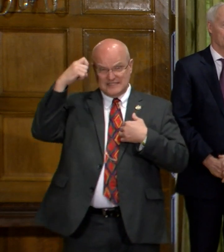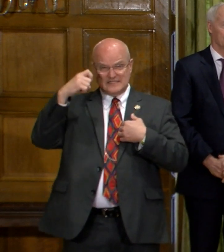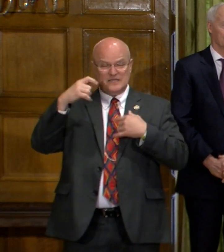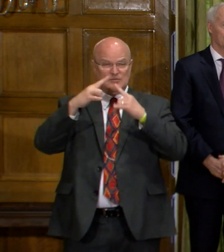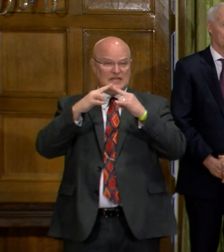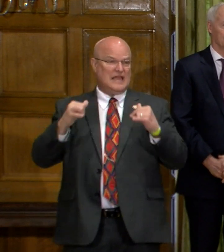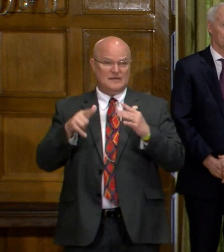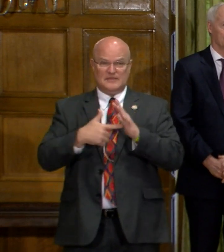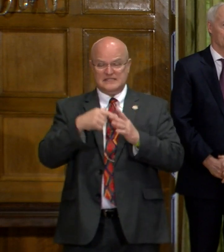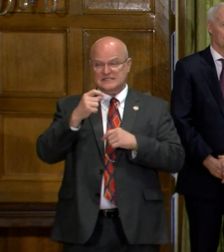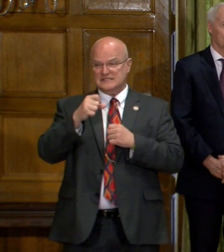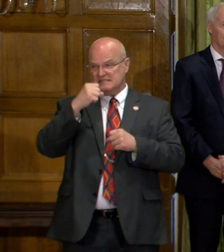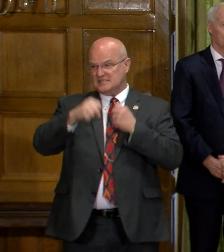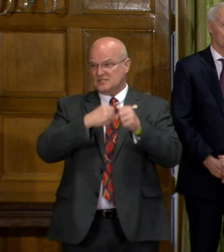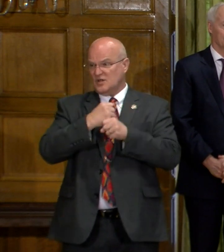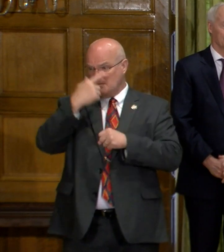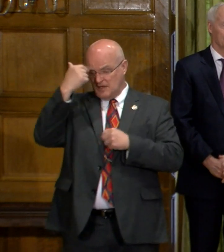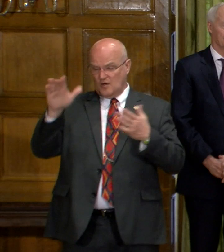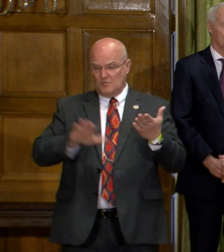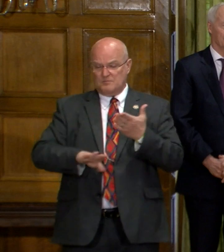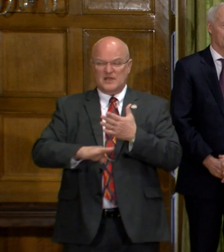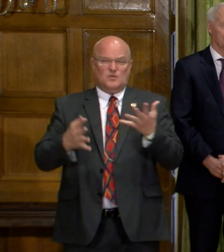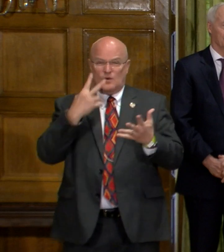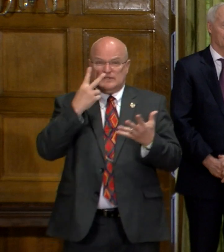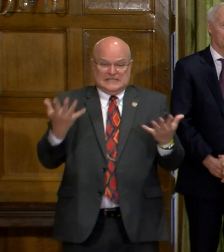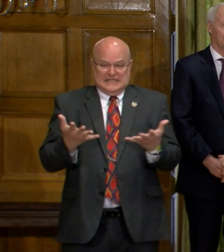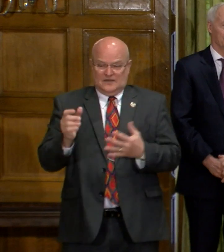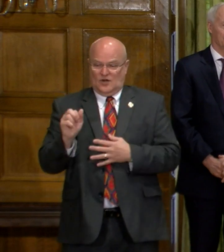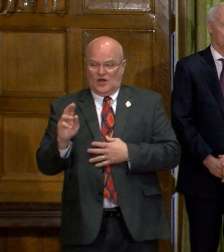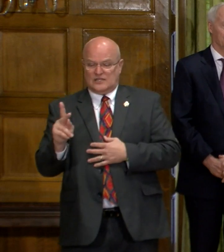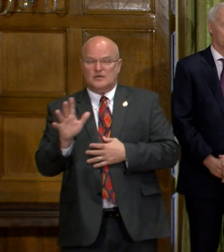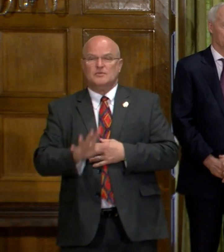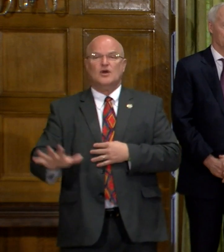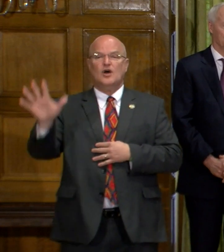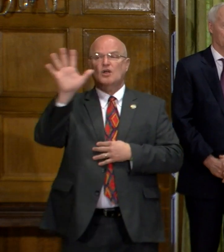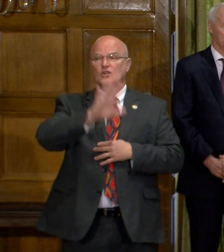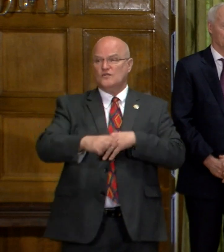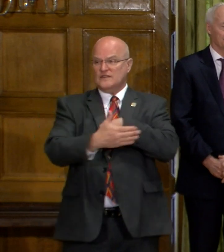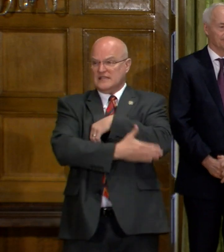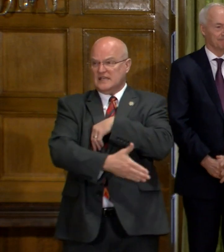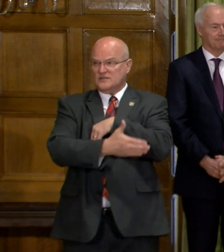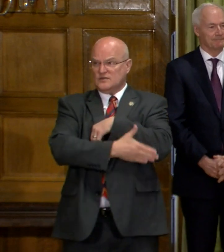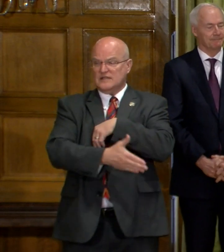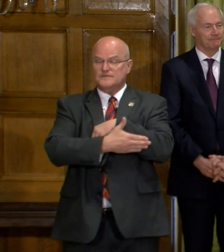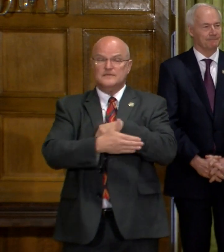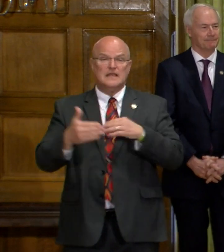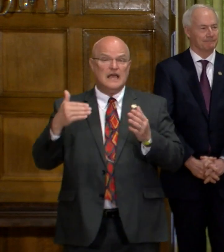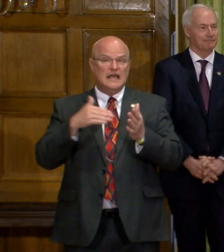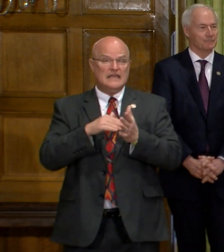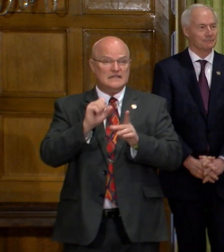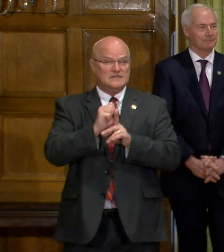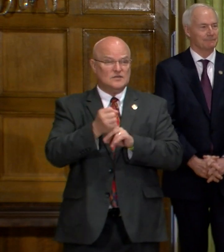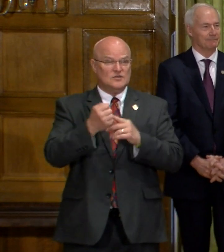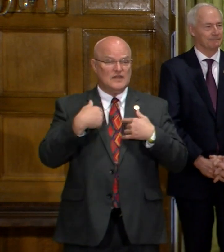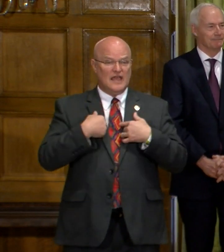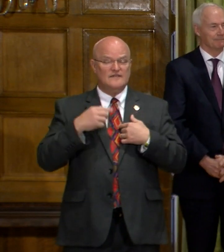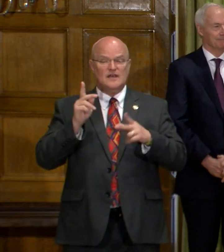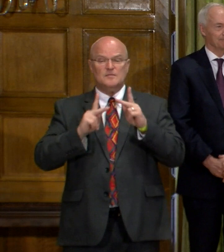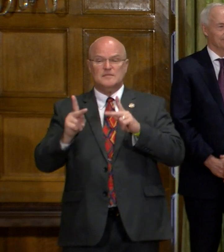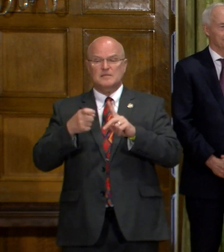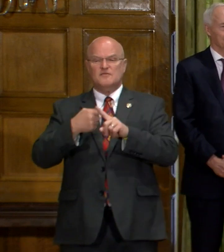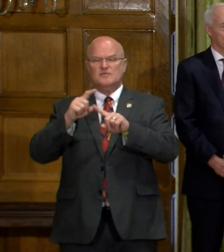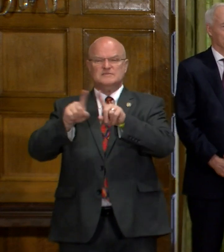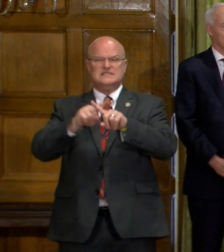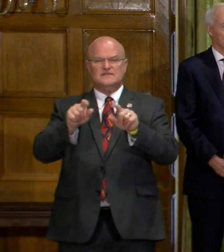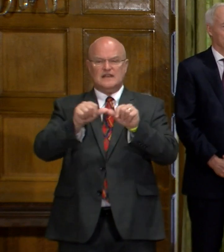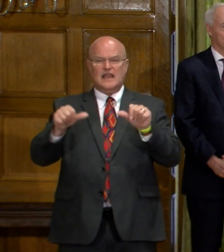camps this summer, just based on what we're seeing, not just in Arkansas, but around the country. Again, those situations where you have campers coming in from a